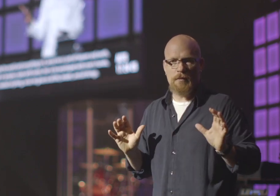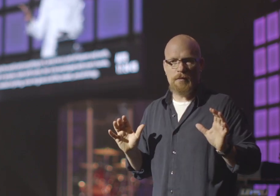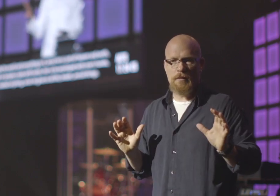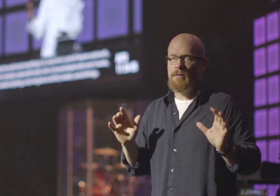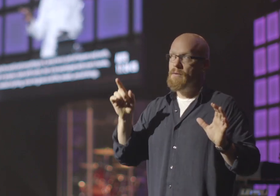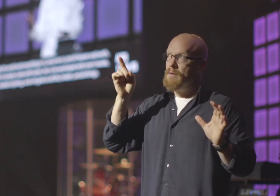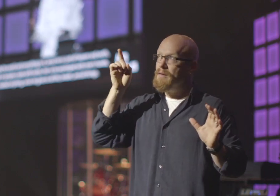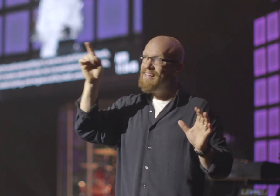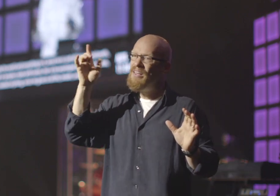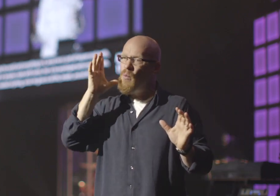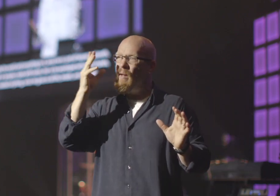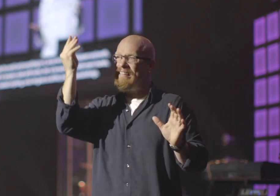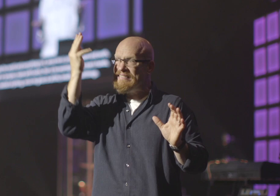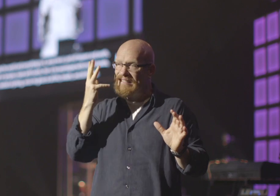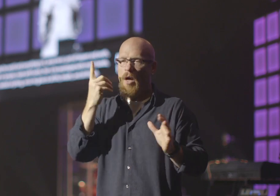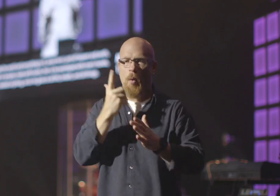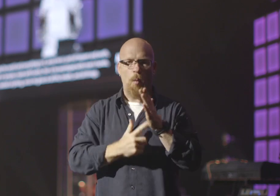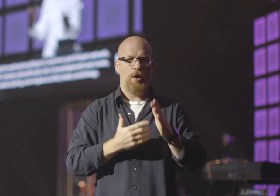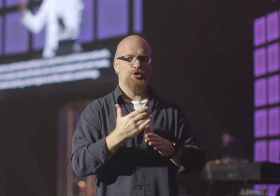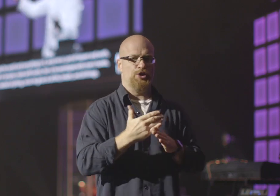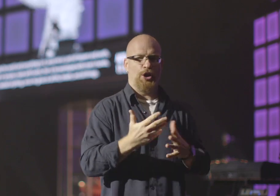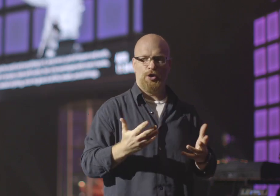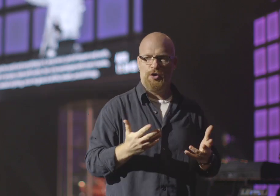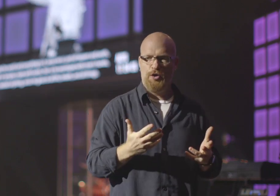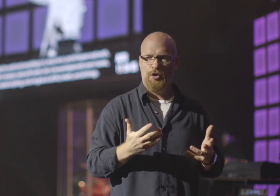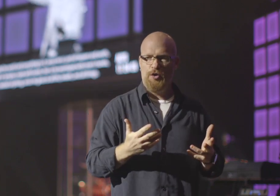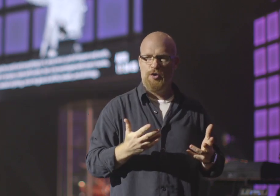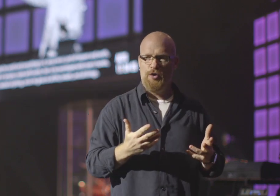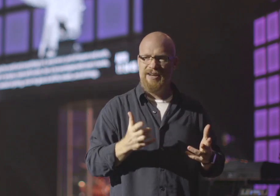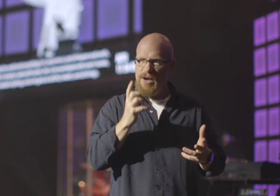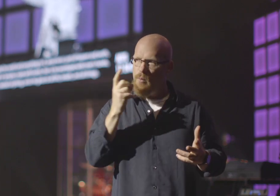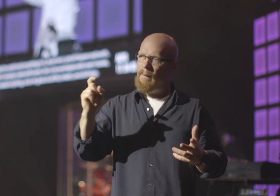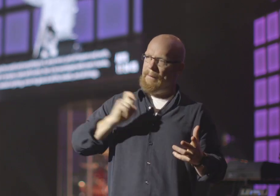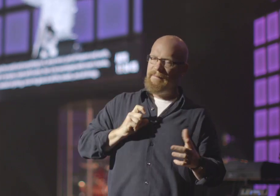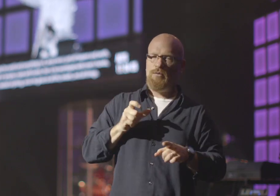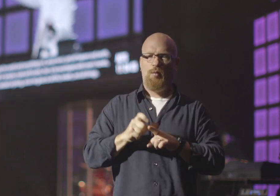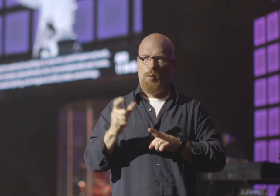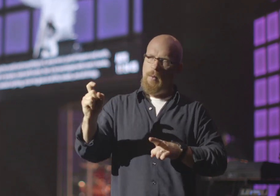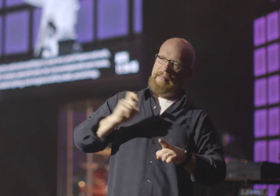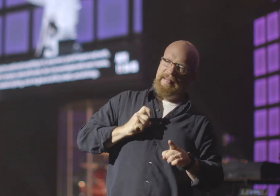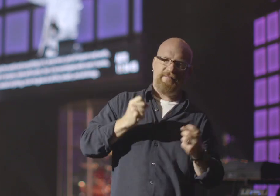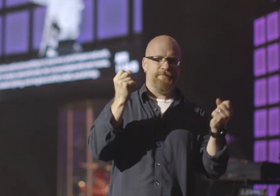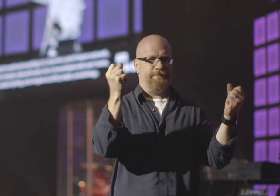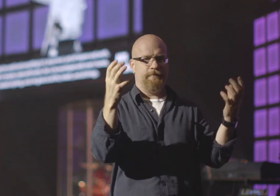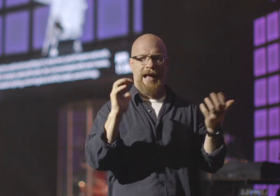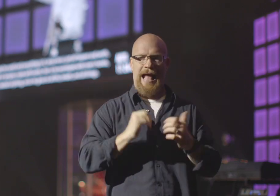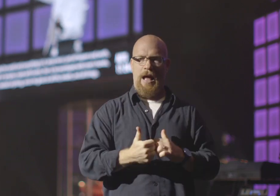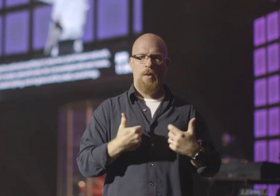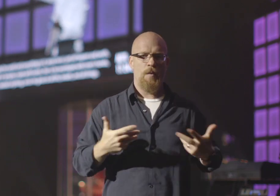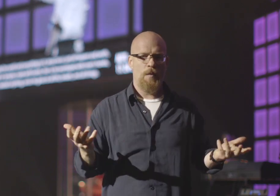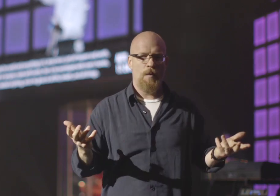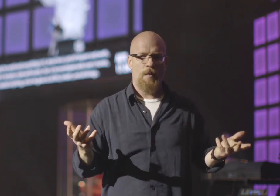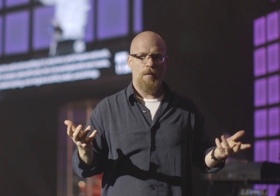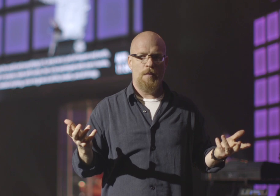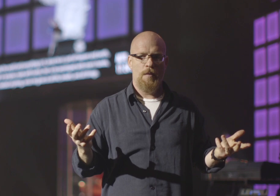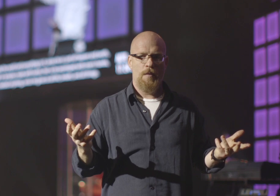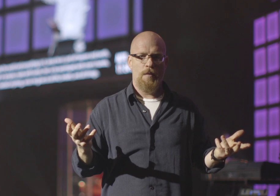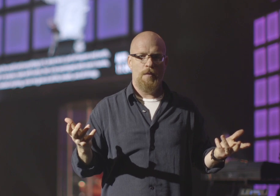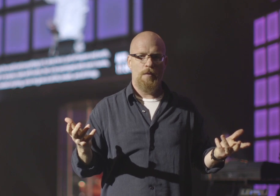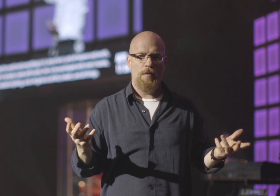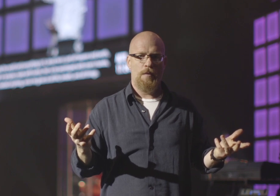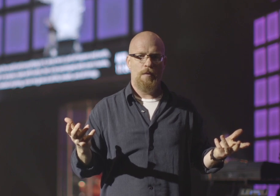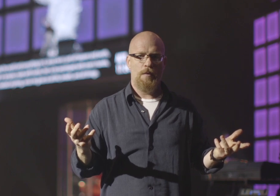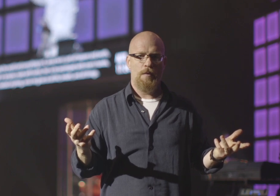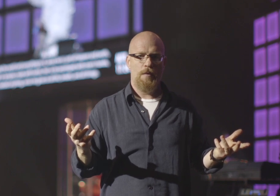share with someone else about getting that person to you. So he says here, does not dwell in temples made with hand, nor is